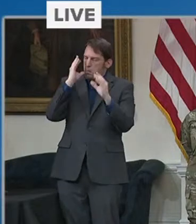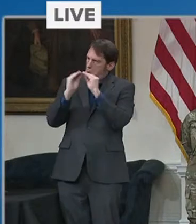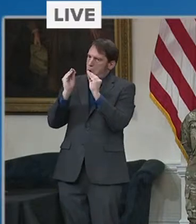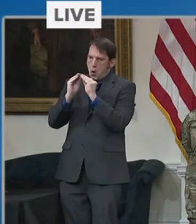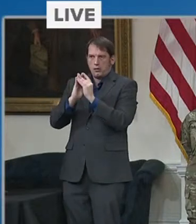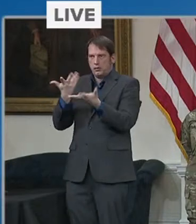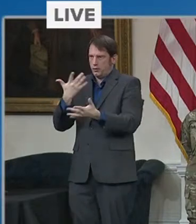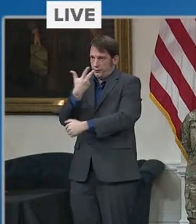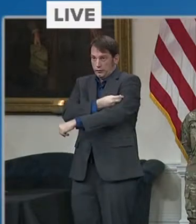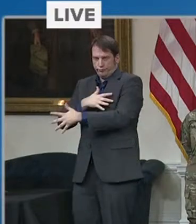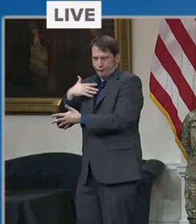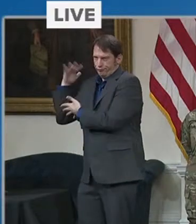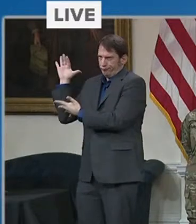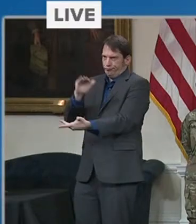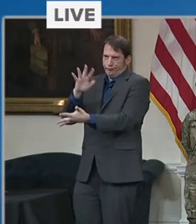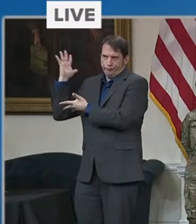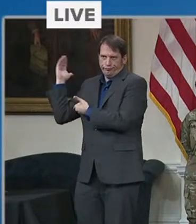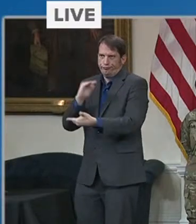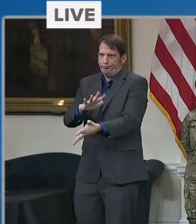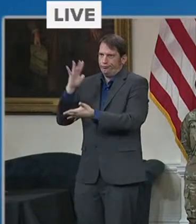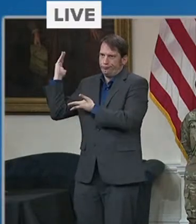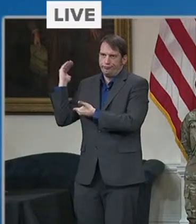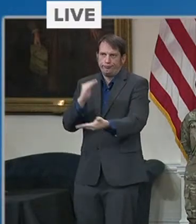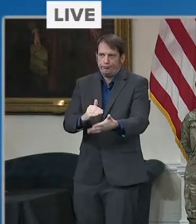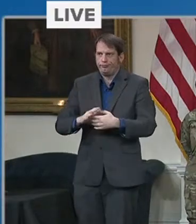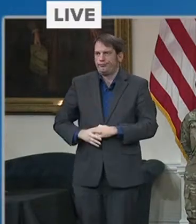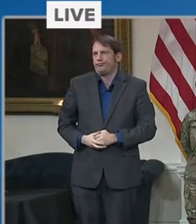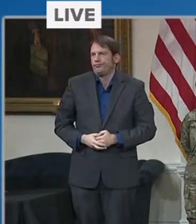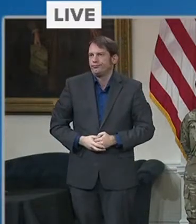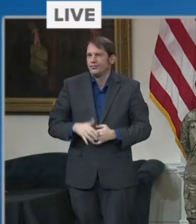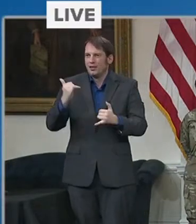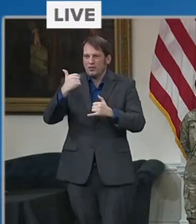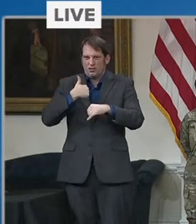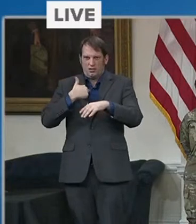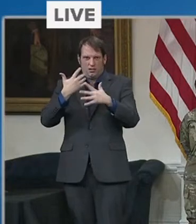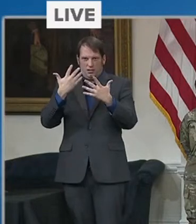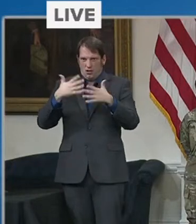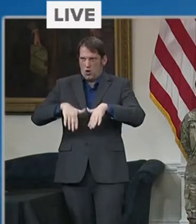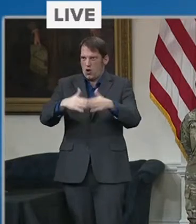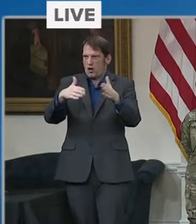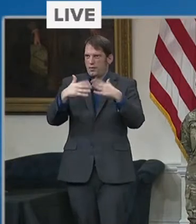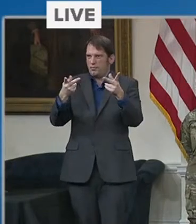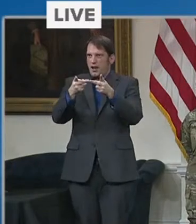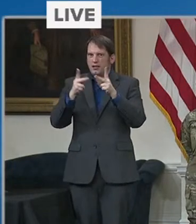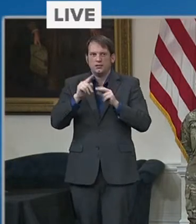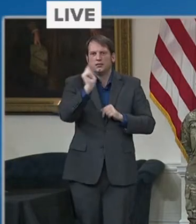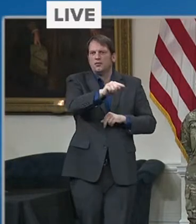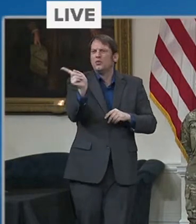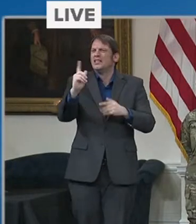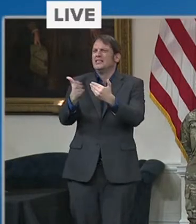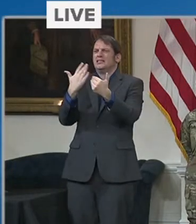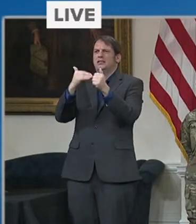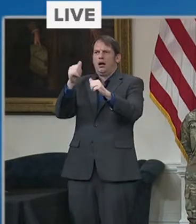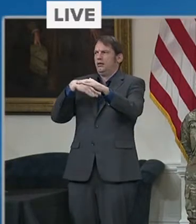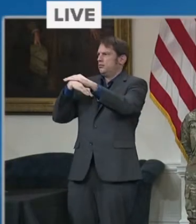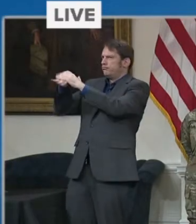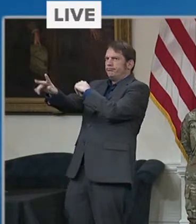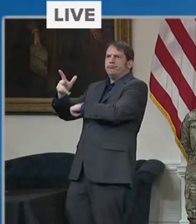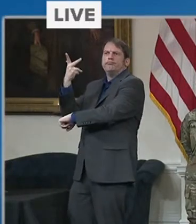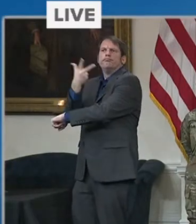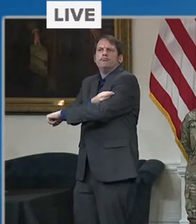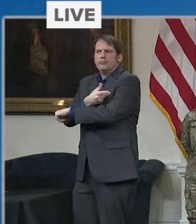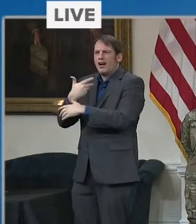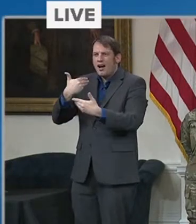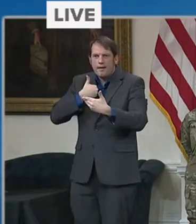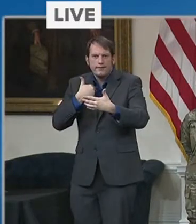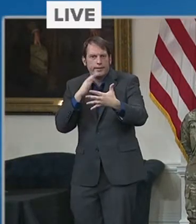we began the process of opening more points of access through multiple private sector